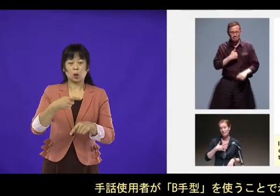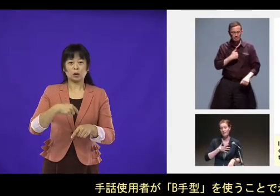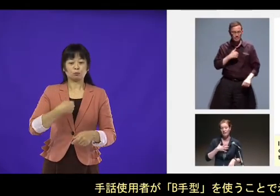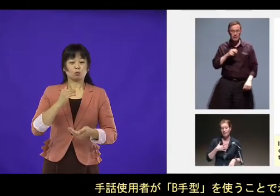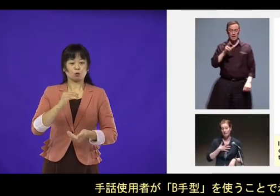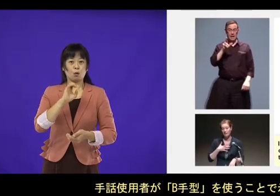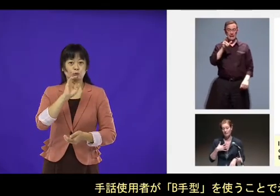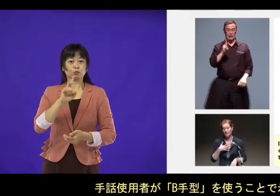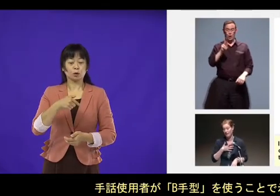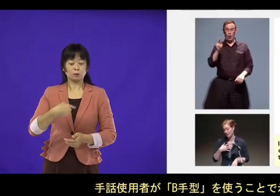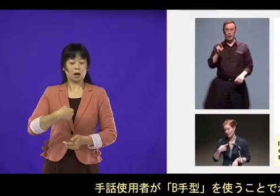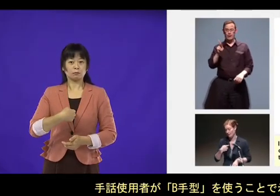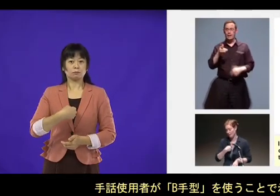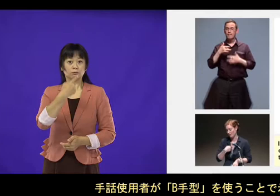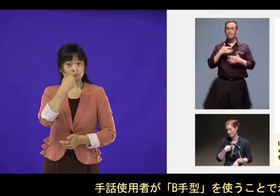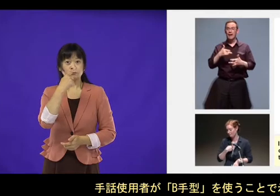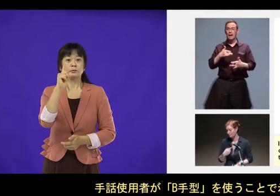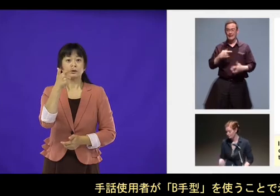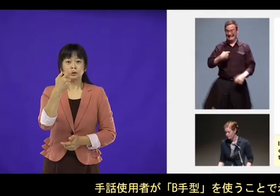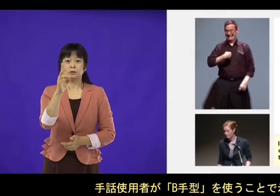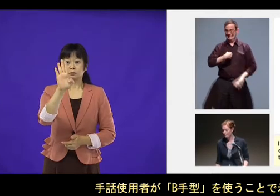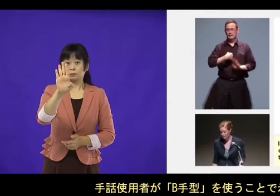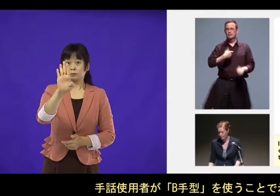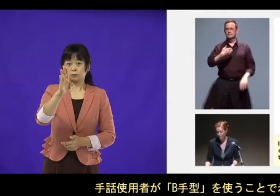hand rather than the index finger.